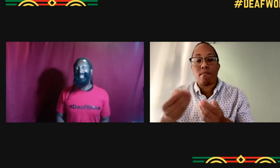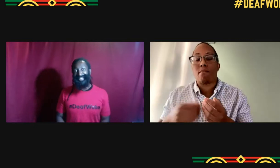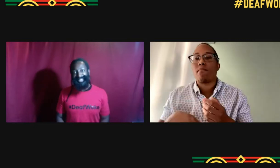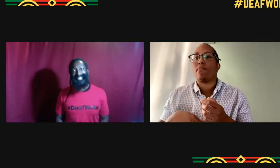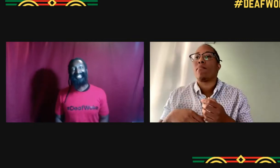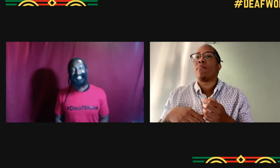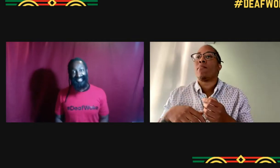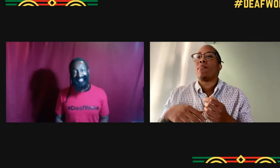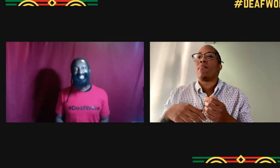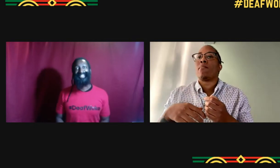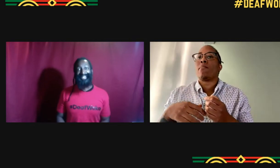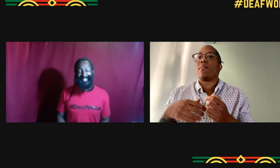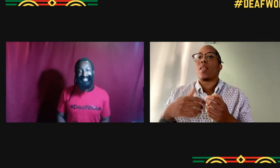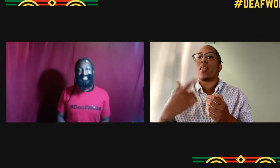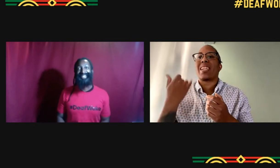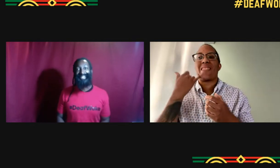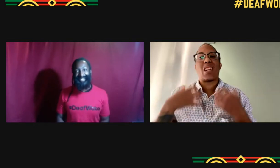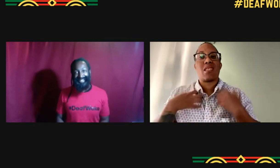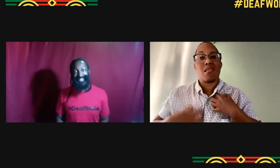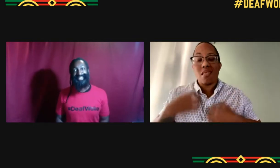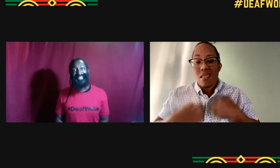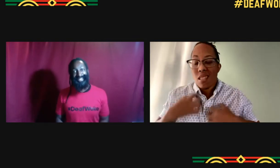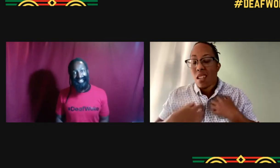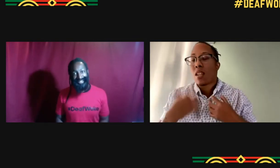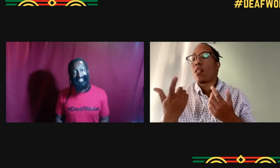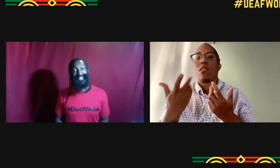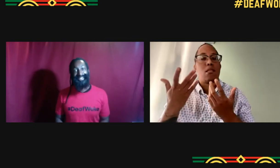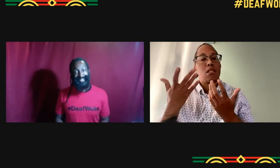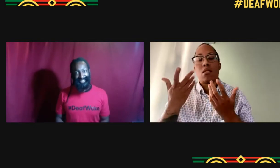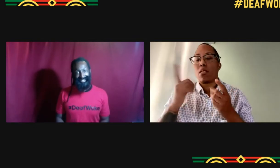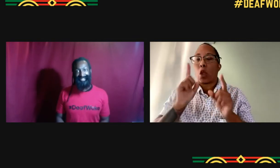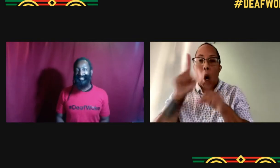sharing resources and giving it to them.